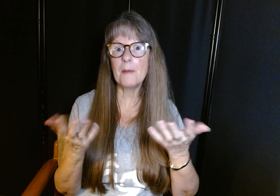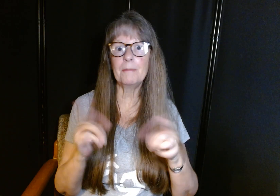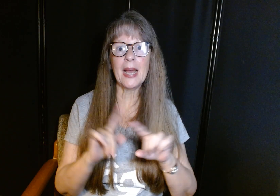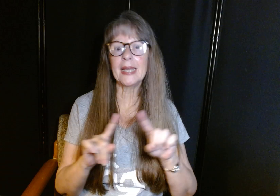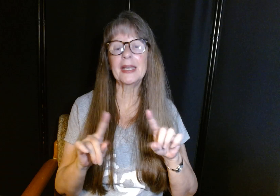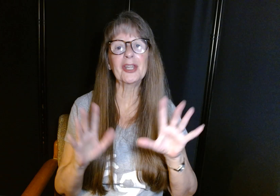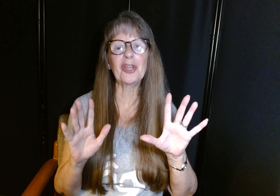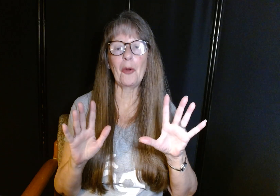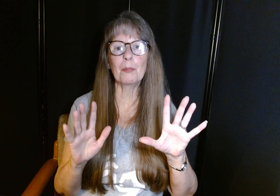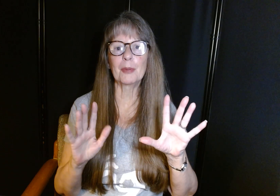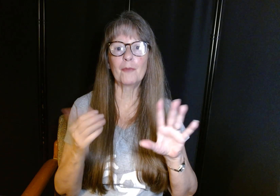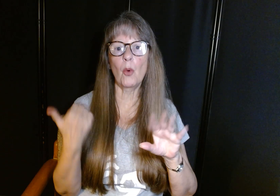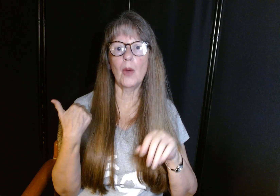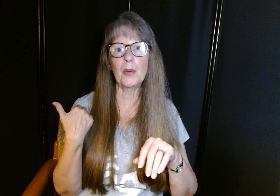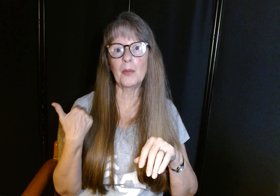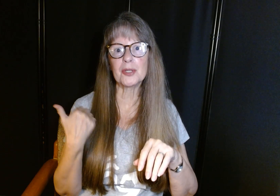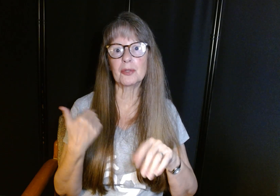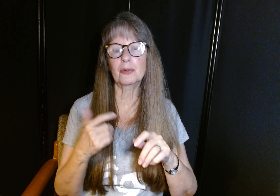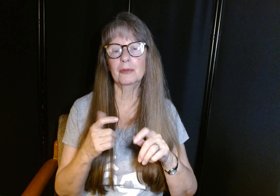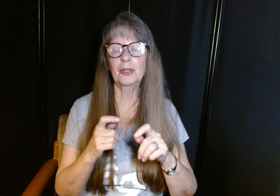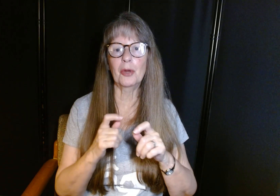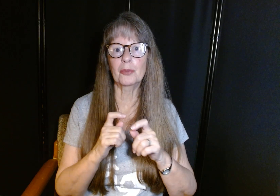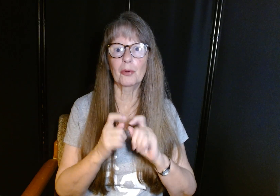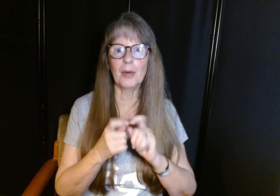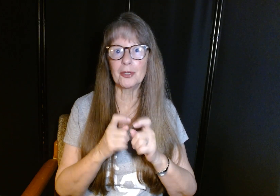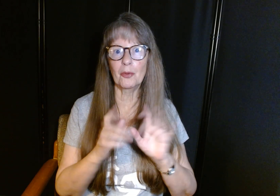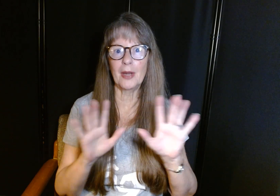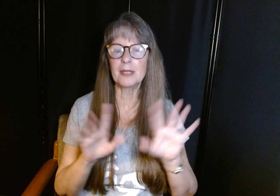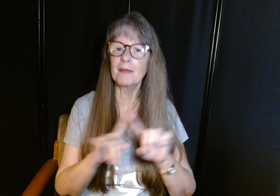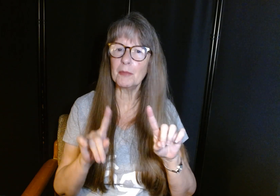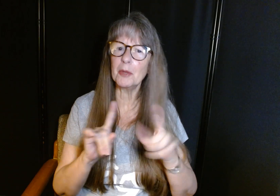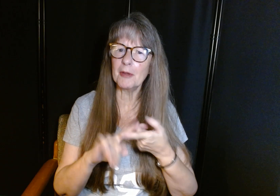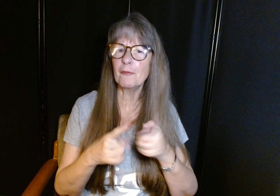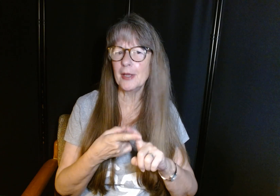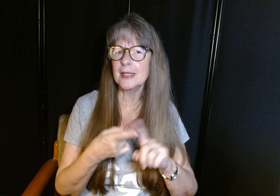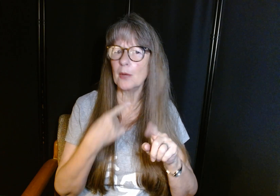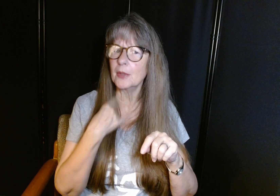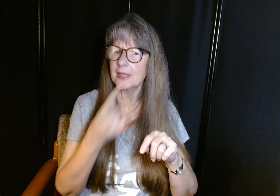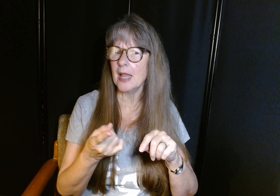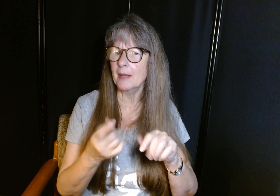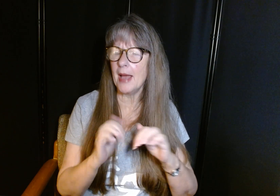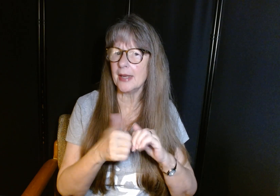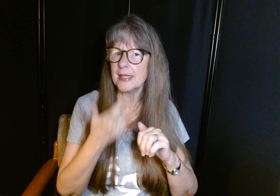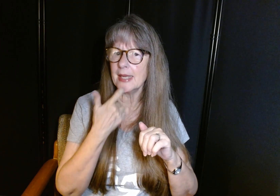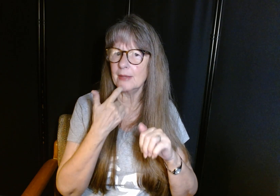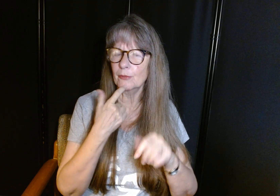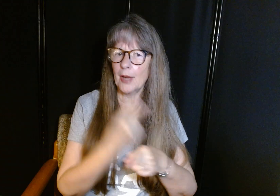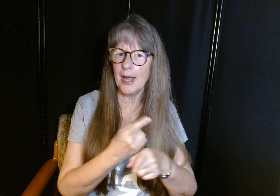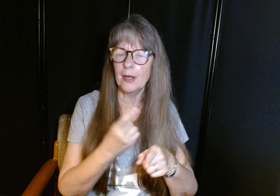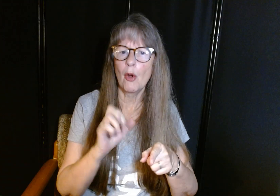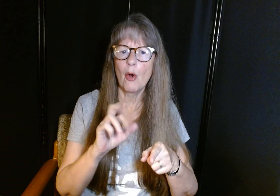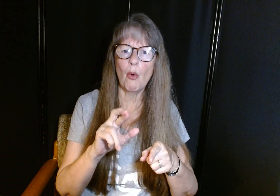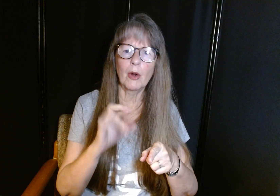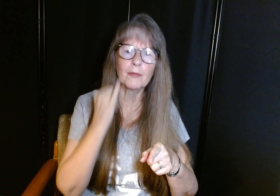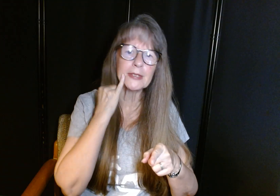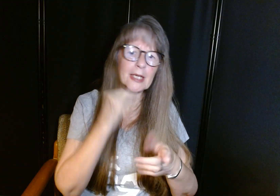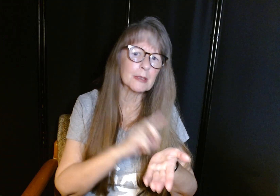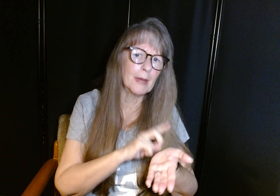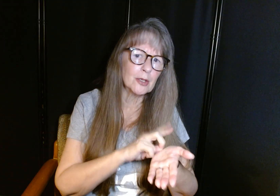But, before I would always, correct. But if I'm going to be friends, I will tell them how to say it right. Or if it's my doctor